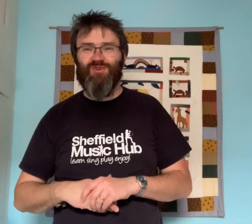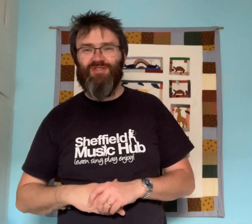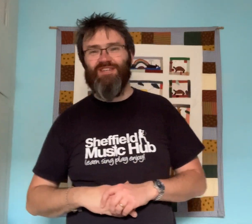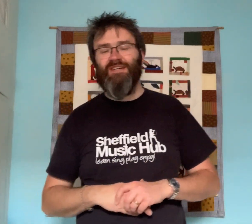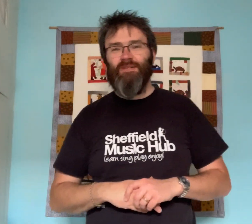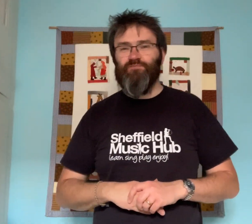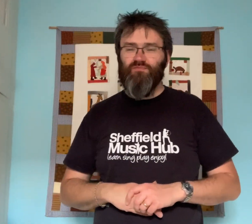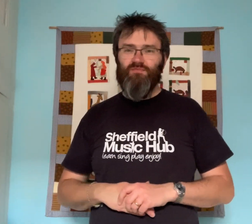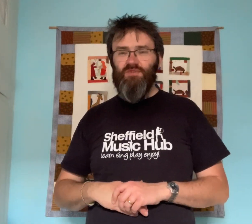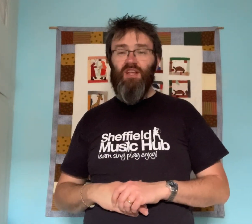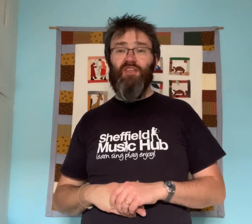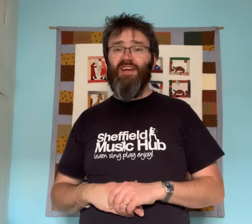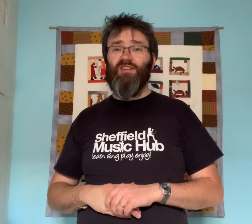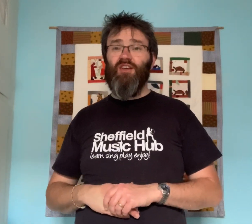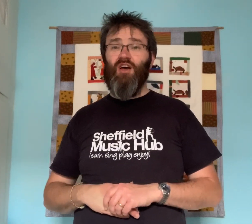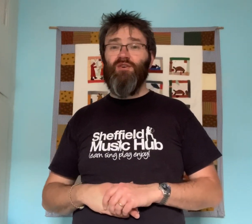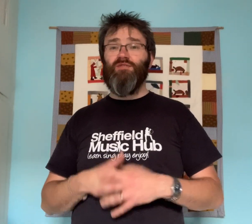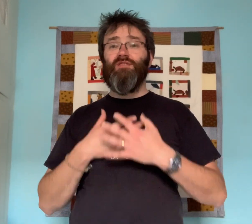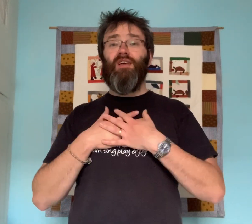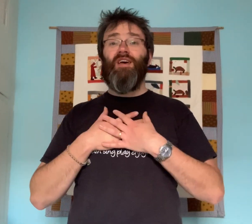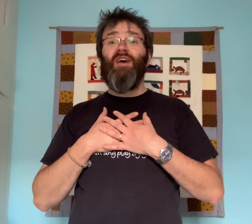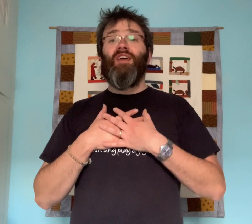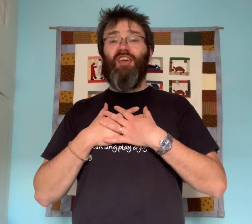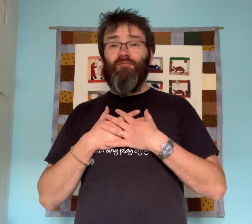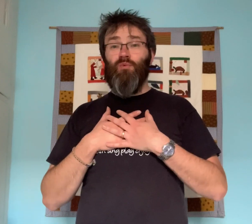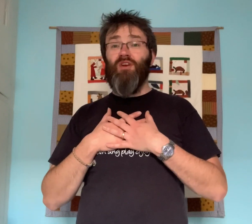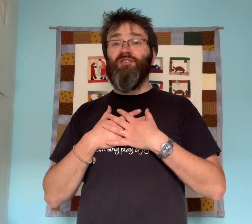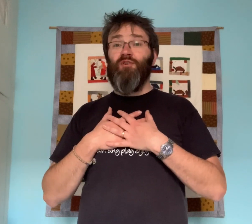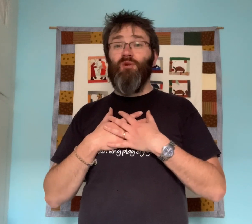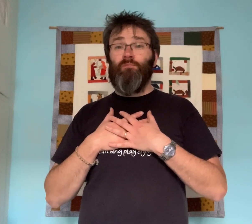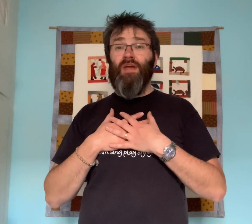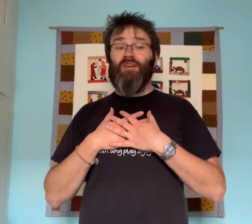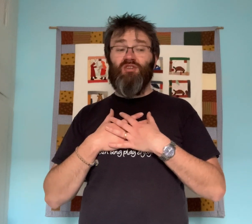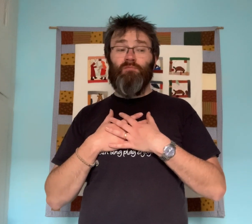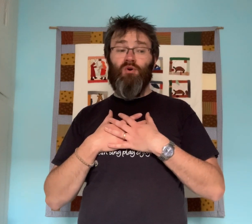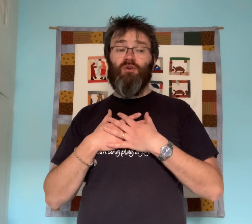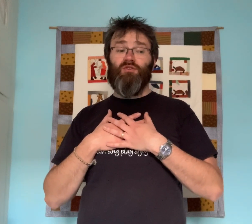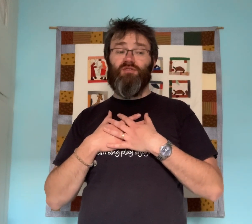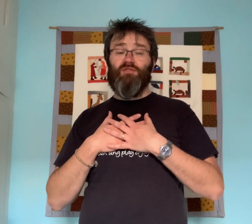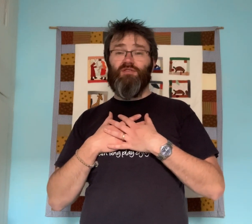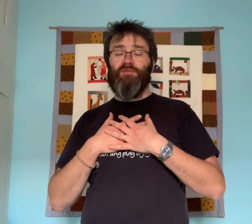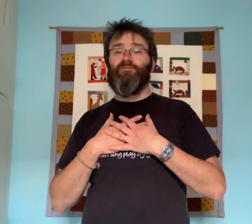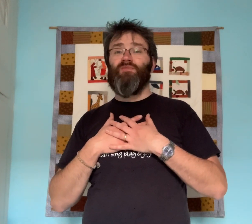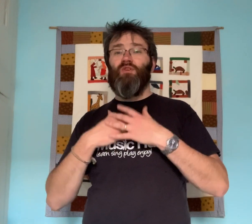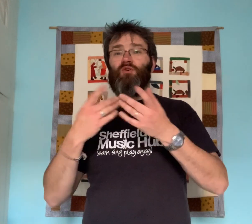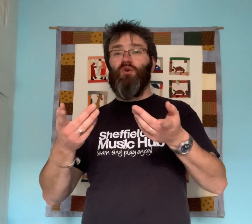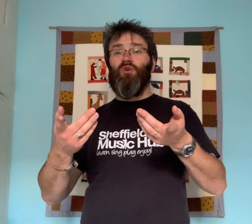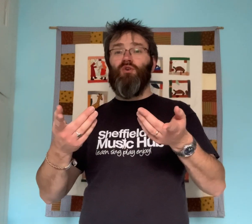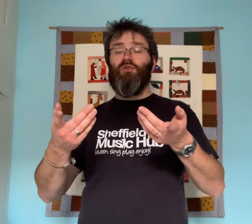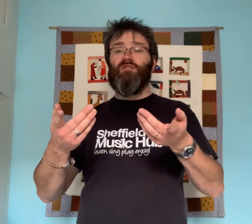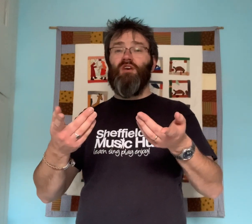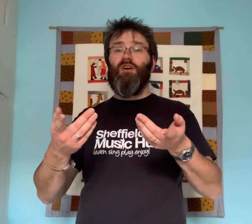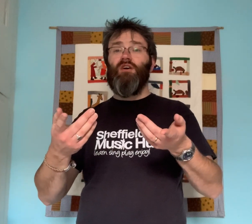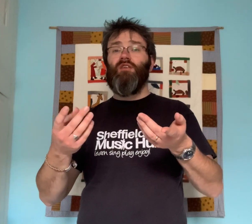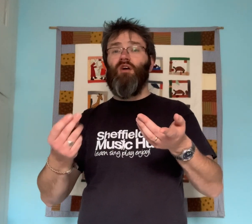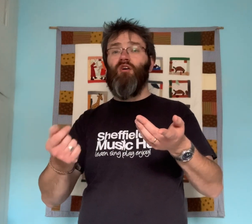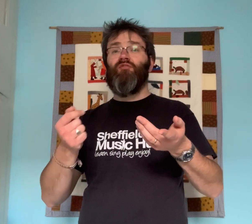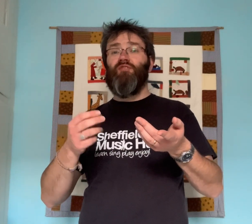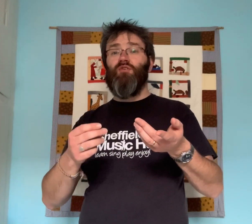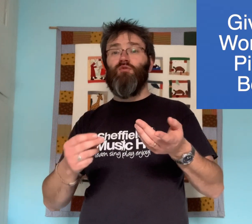sorted. The next line goes, give me wonderful picture books. Your turn, off you